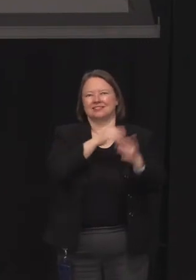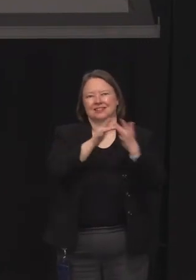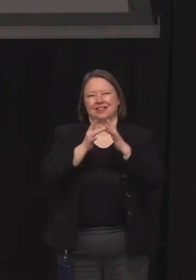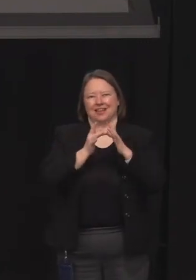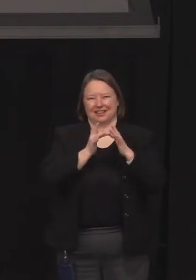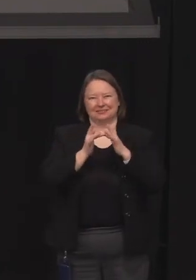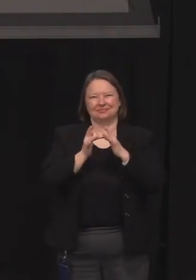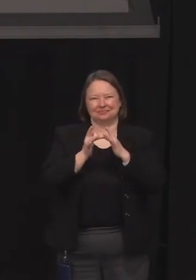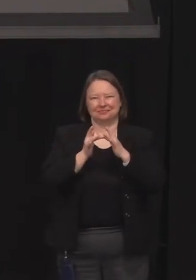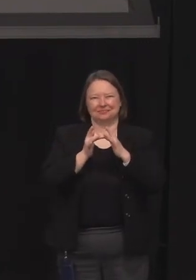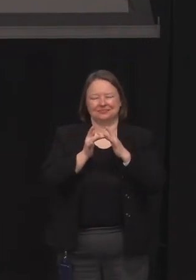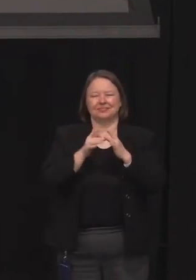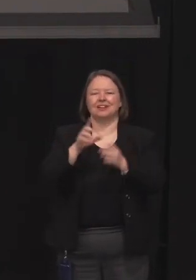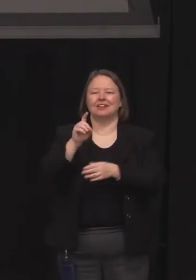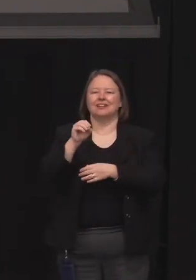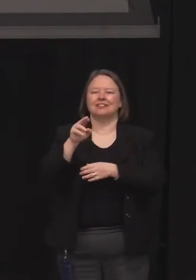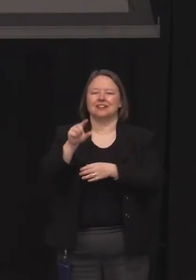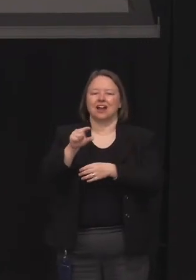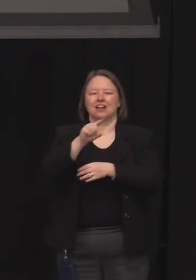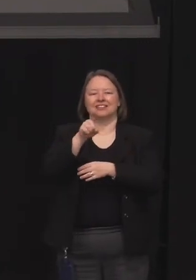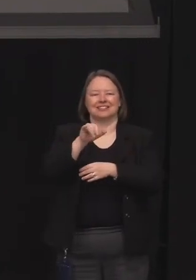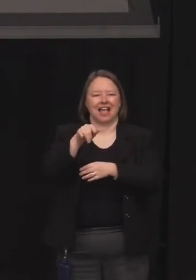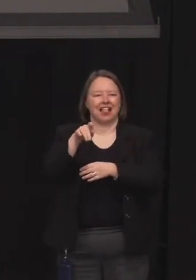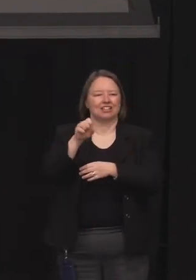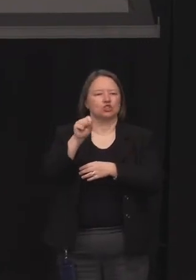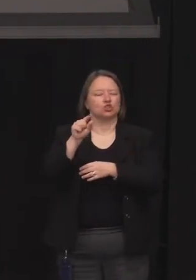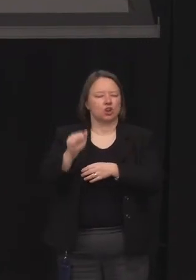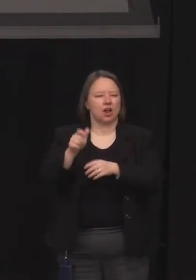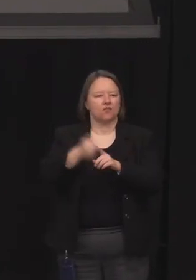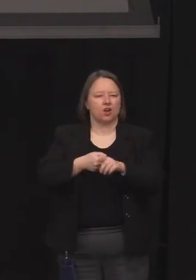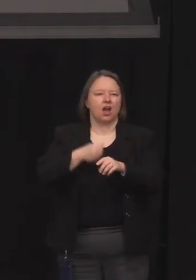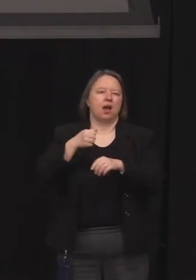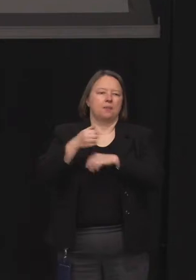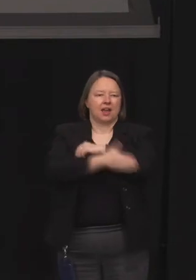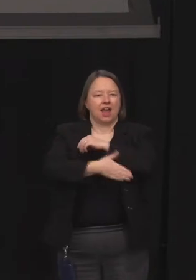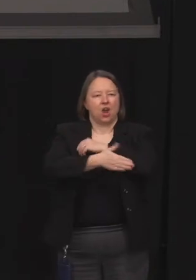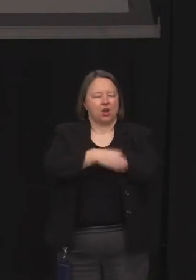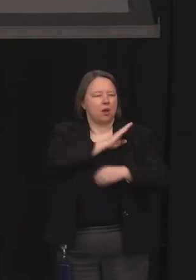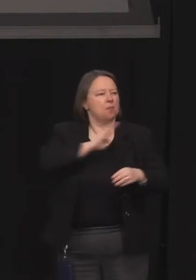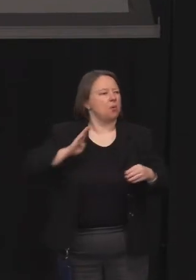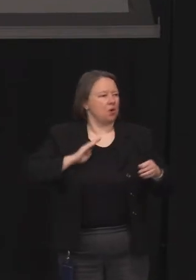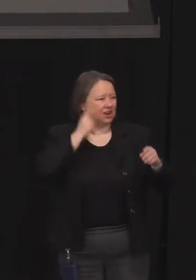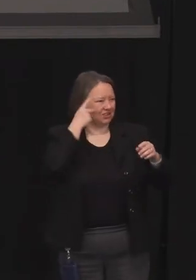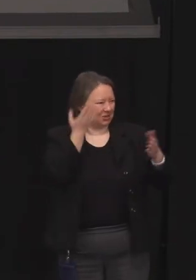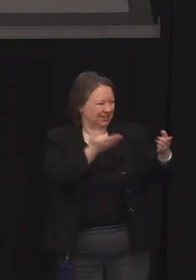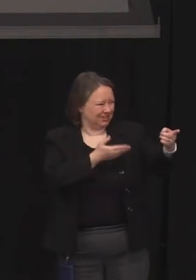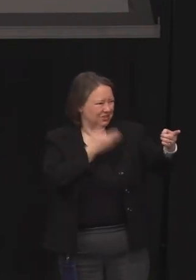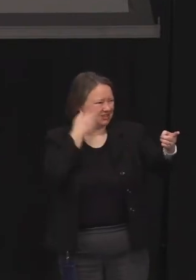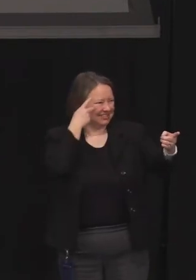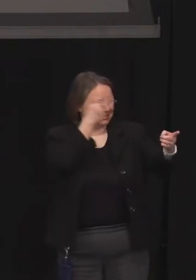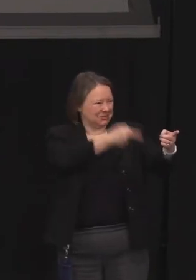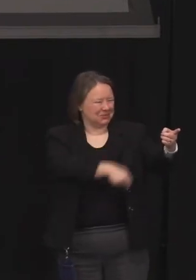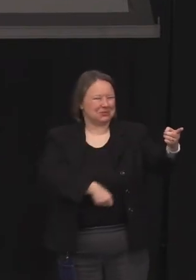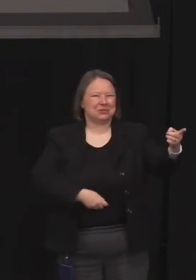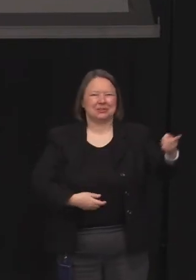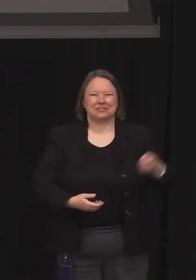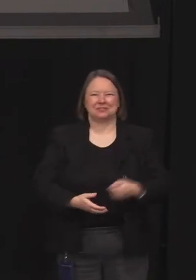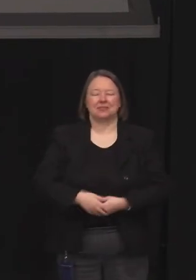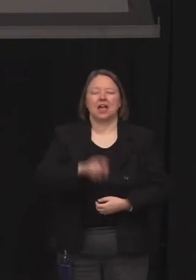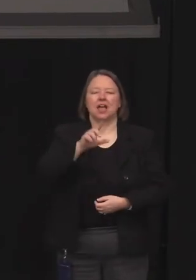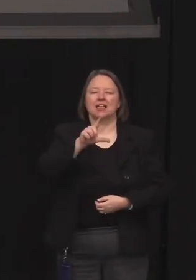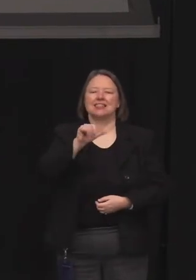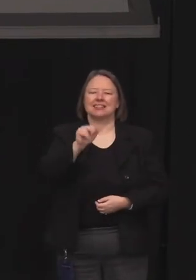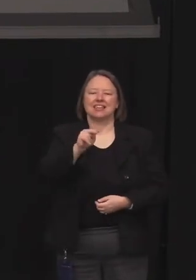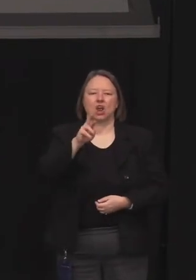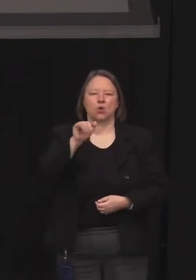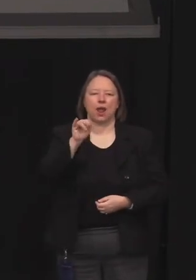online. Doug Zylstra from our Ottawa County Board of Commissioners. Doug, I did see you here. Good to see you, Doug. Lynn